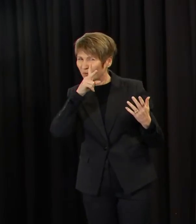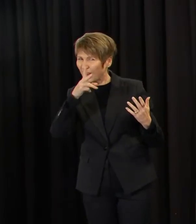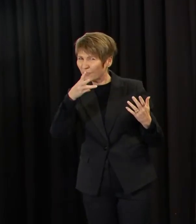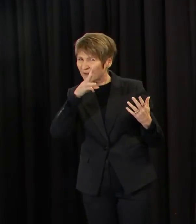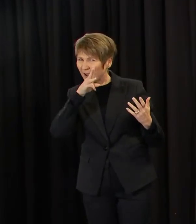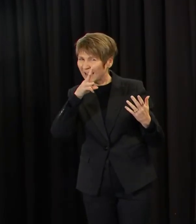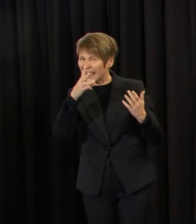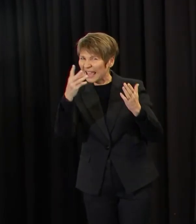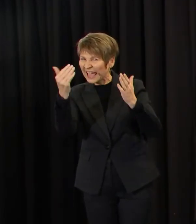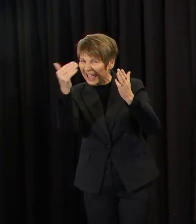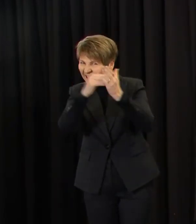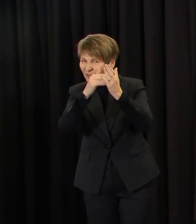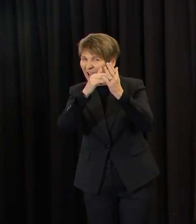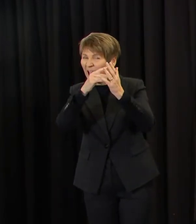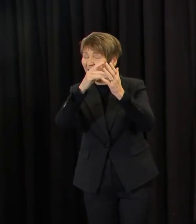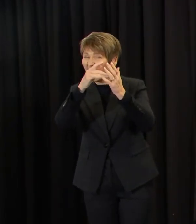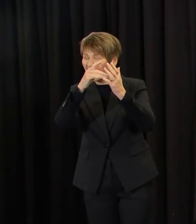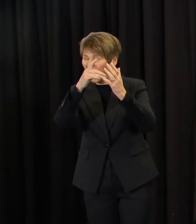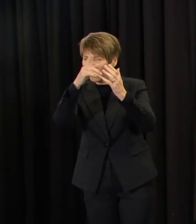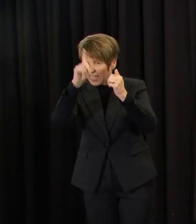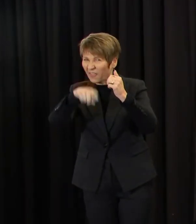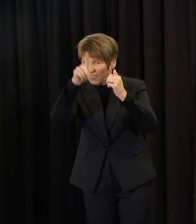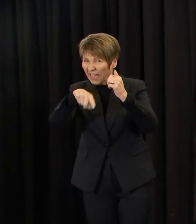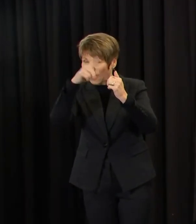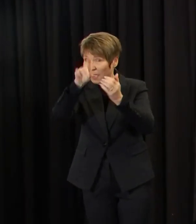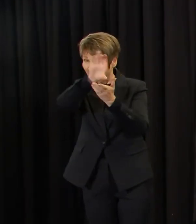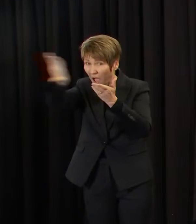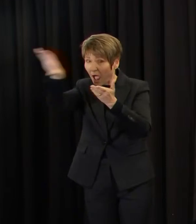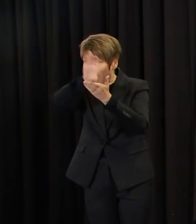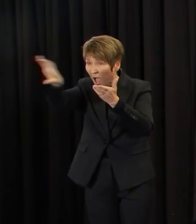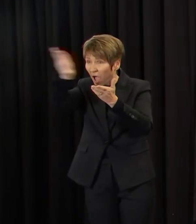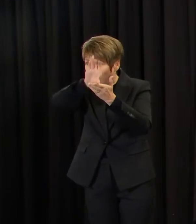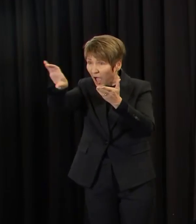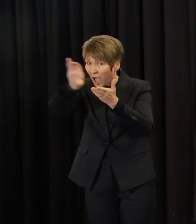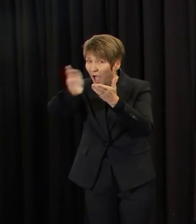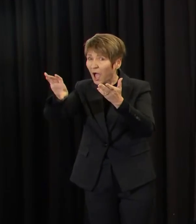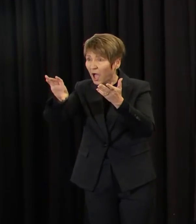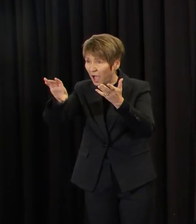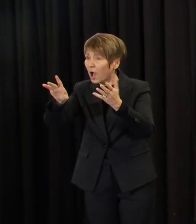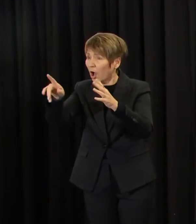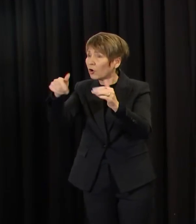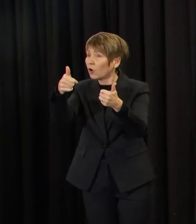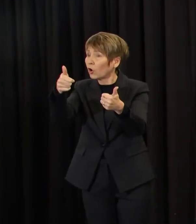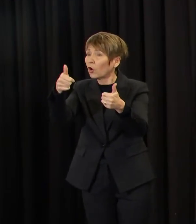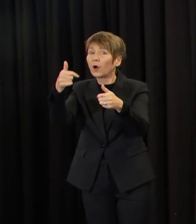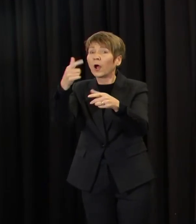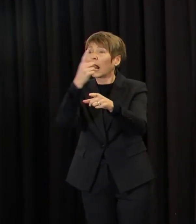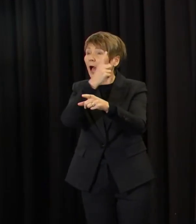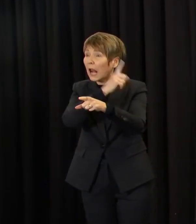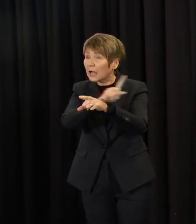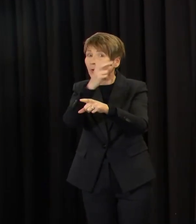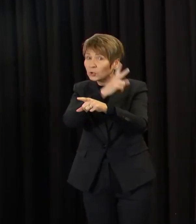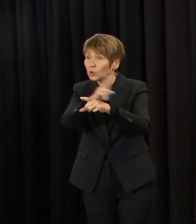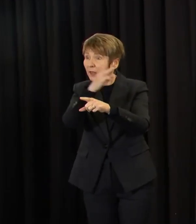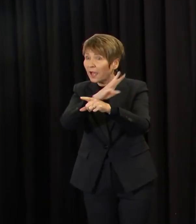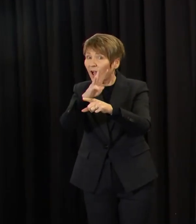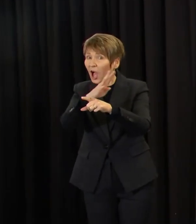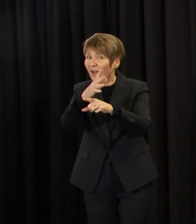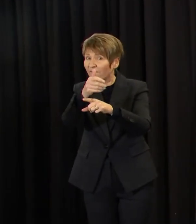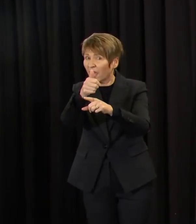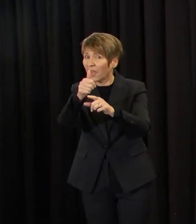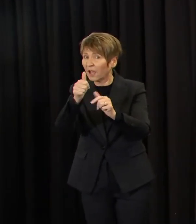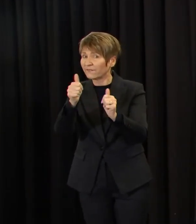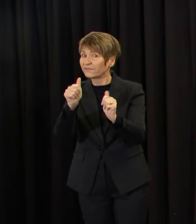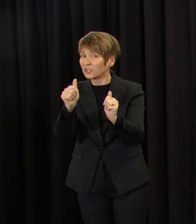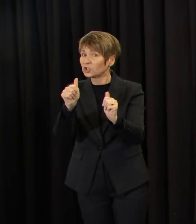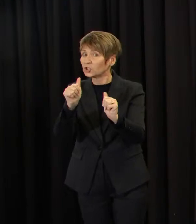at the expense of every other part of our nation. We've done that. That was the right thing to do, but there has to be a limit to that, and I'm very pleased that the Prime Minister has